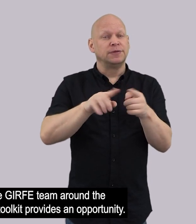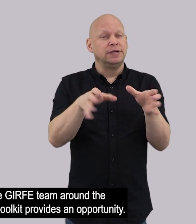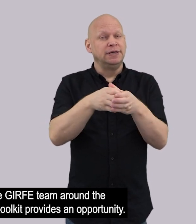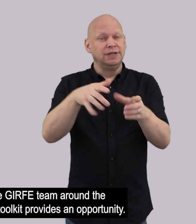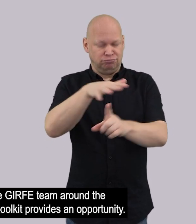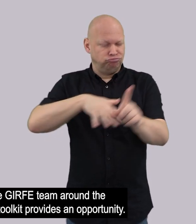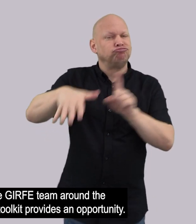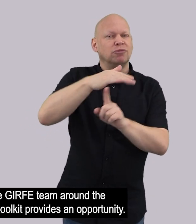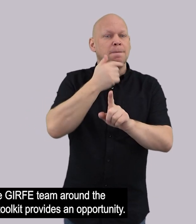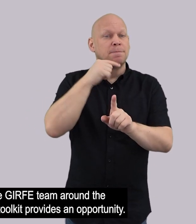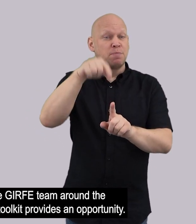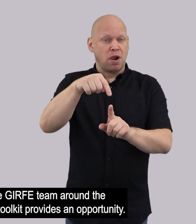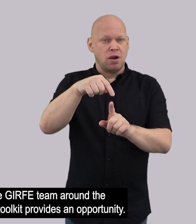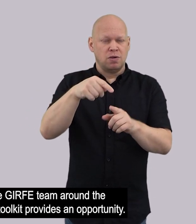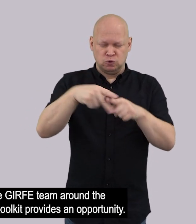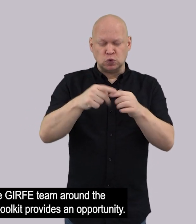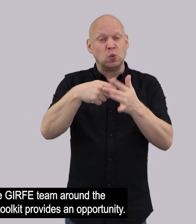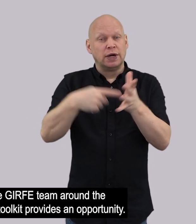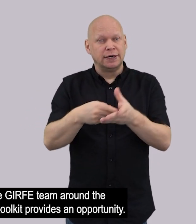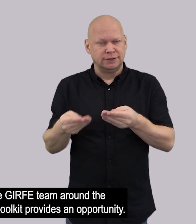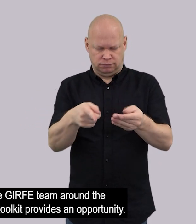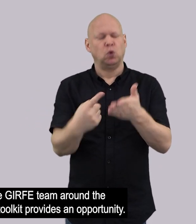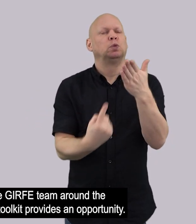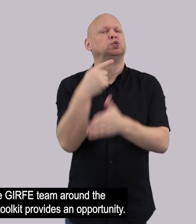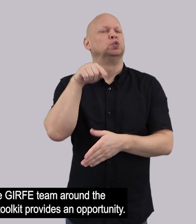The GIRFE team around the person toolkit provides an opportunity.